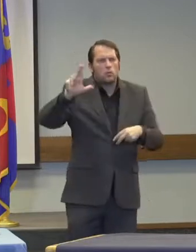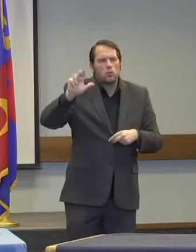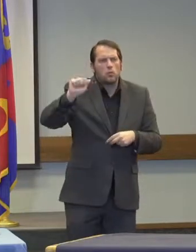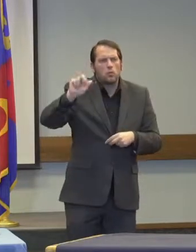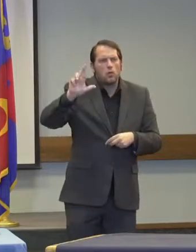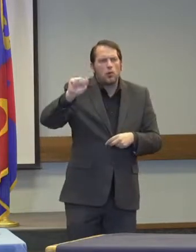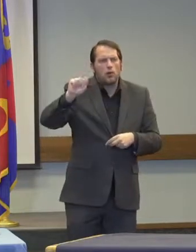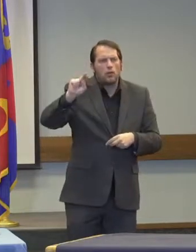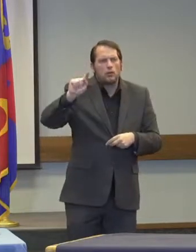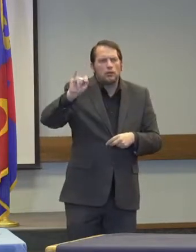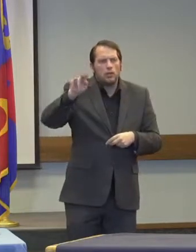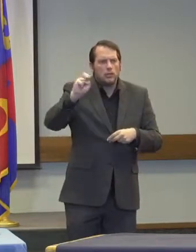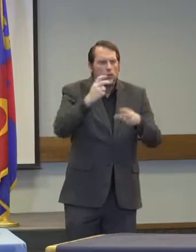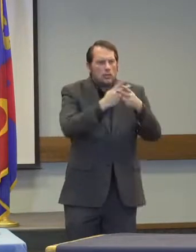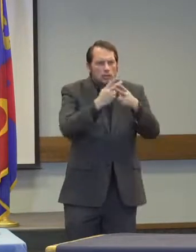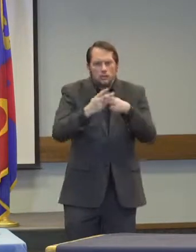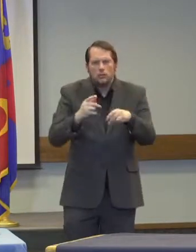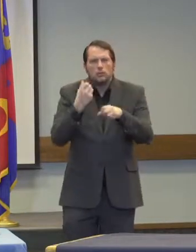this perspective,